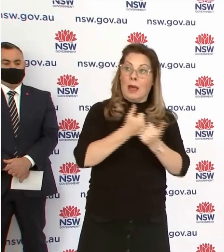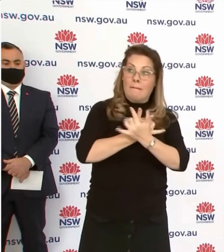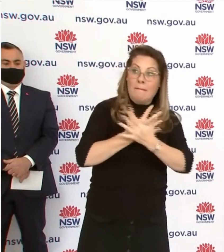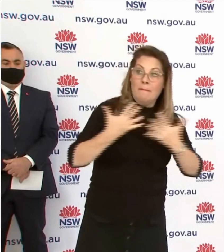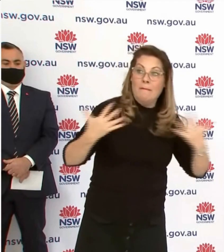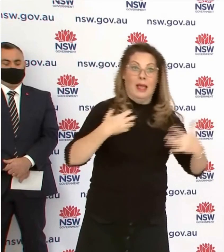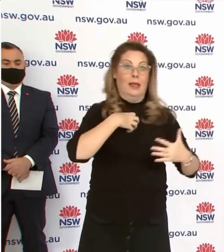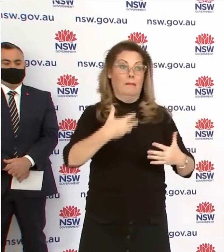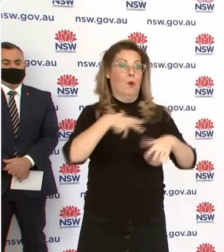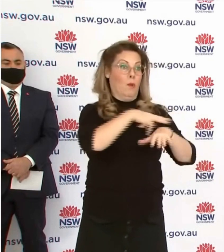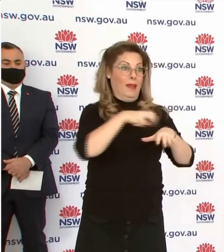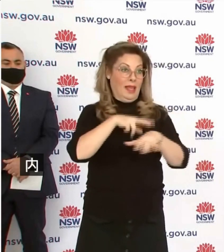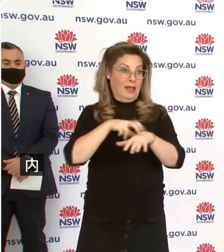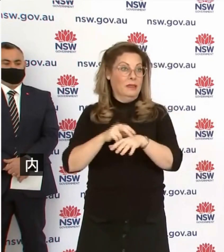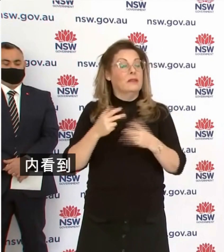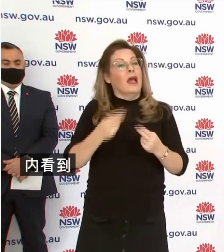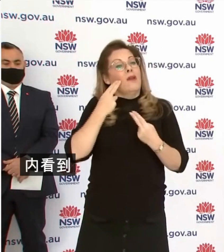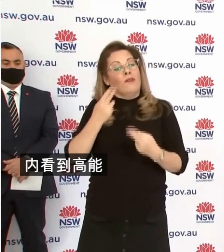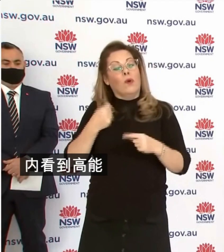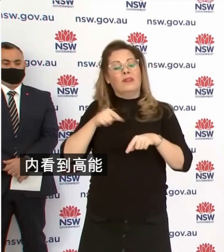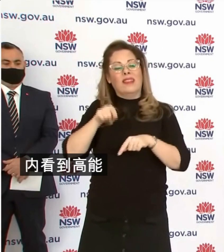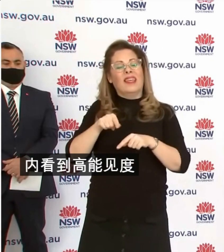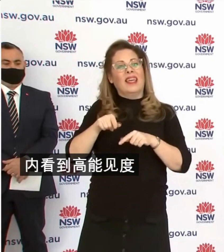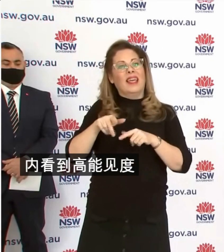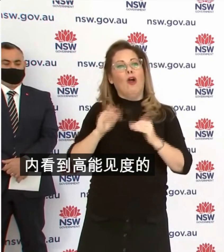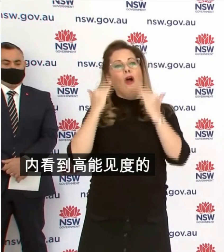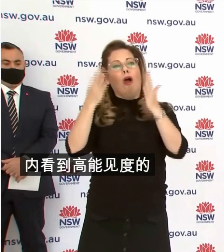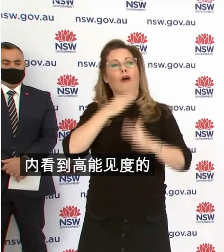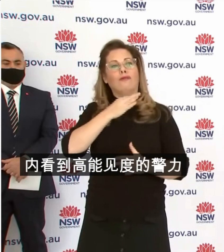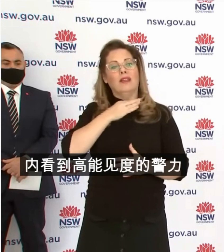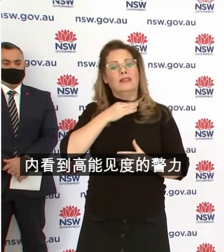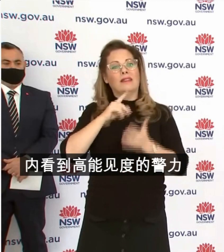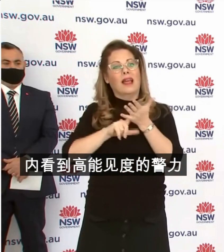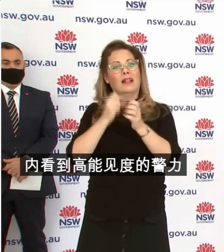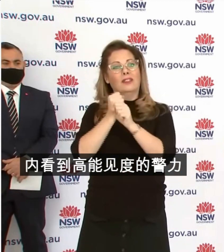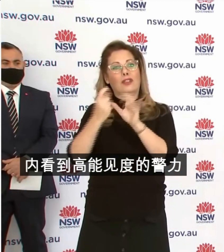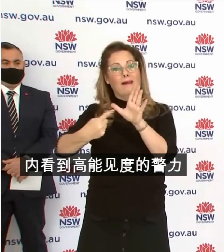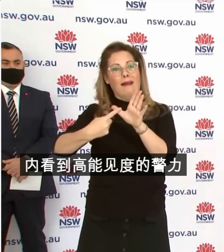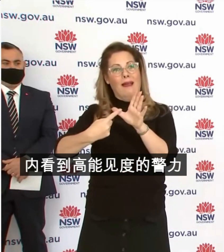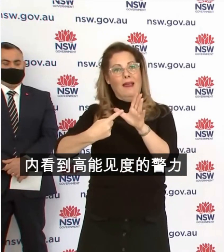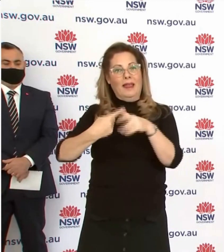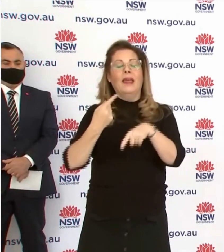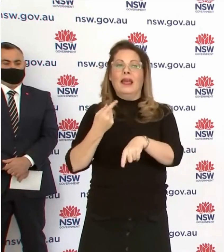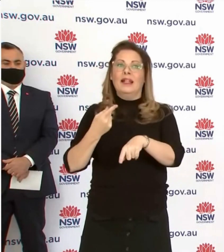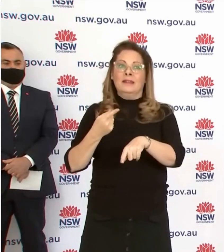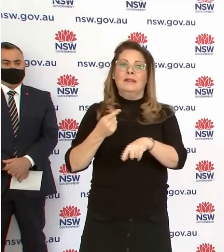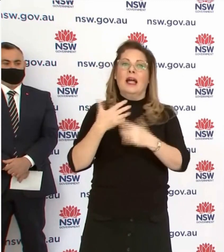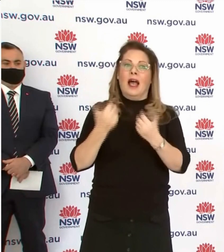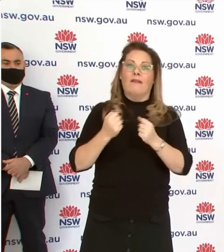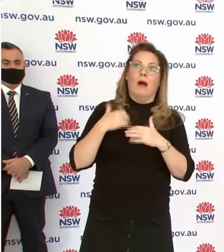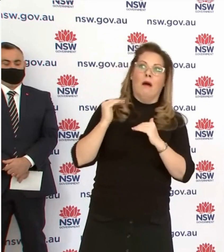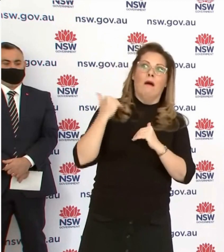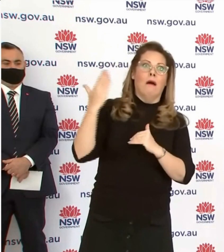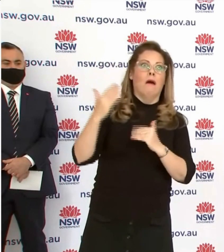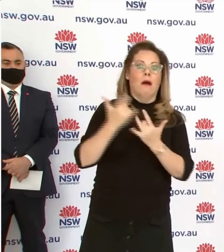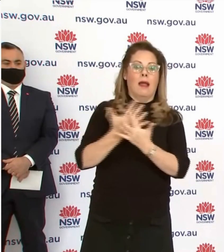a focus on those LGAs of concern, and that is about trying to stop the spread of the virus, particularly those